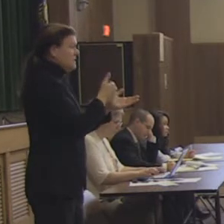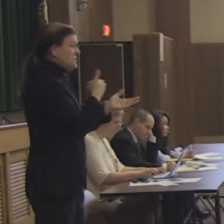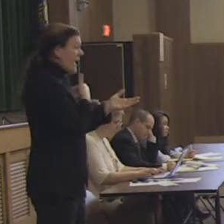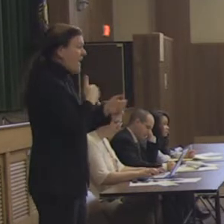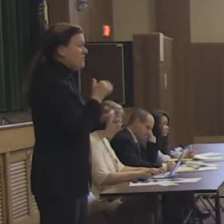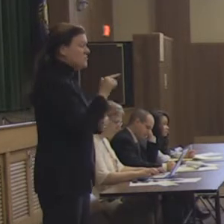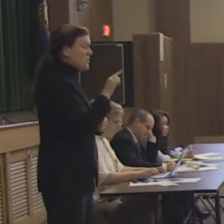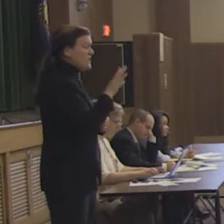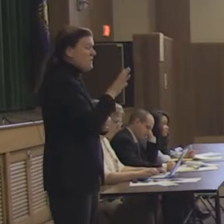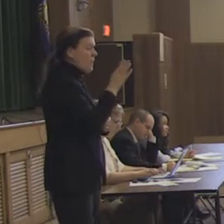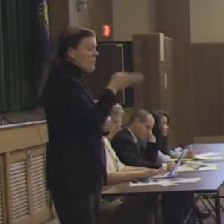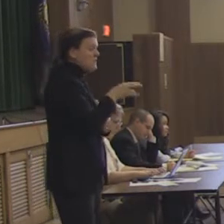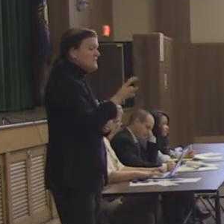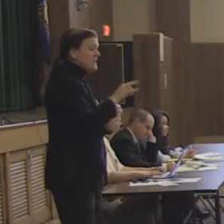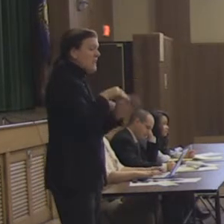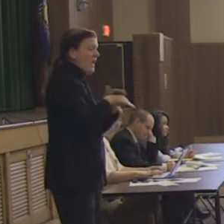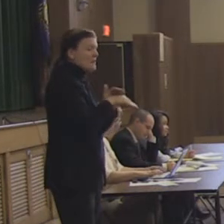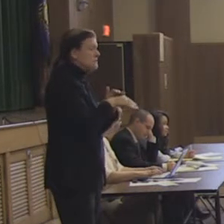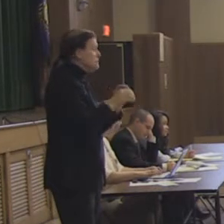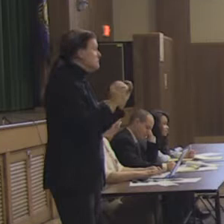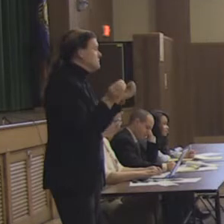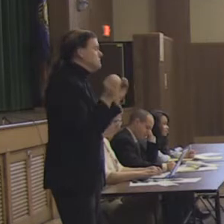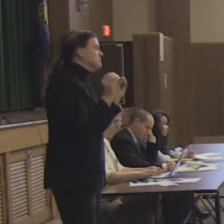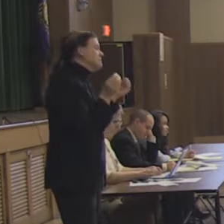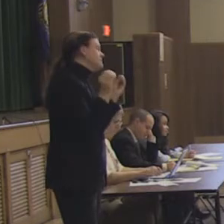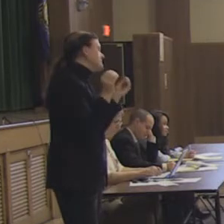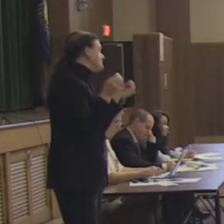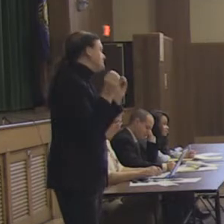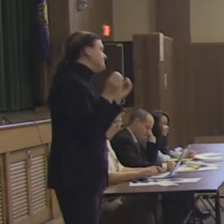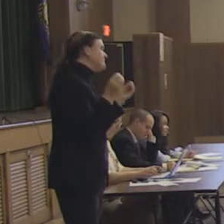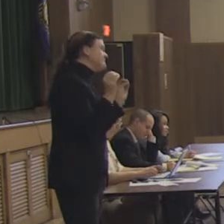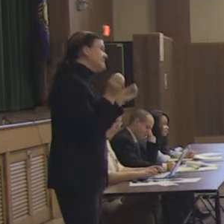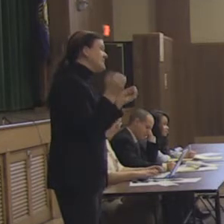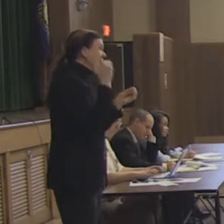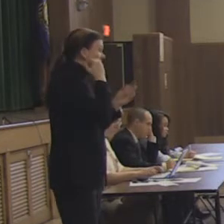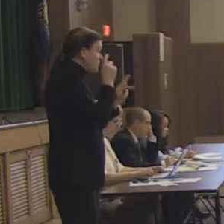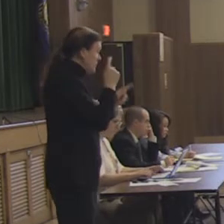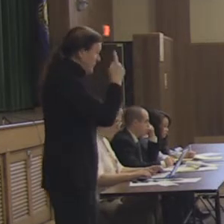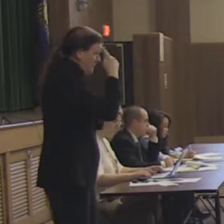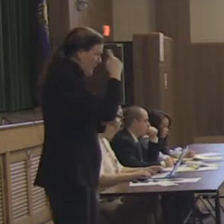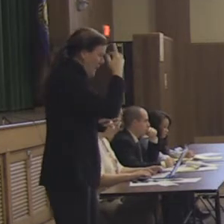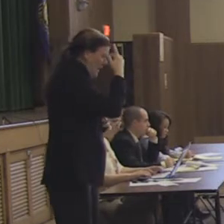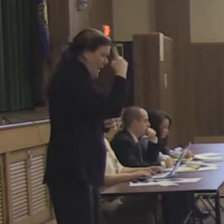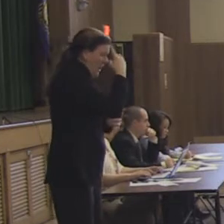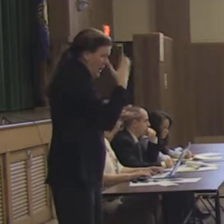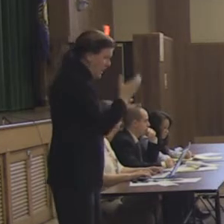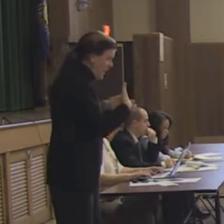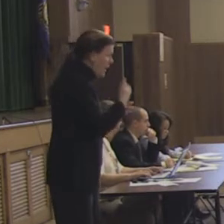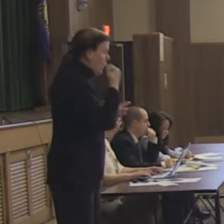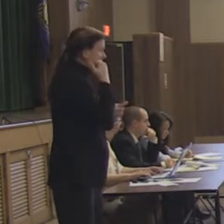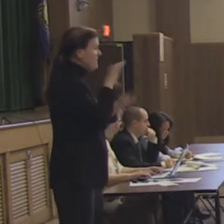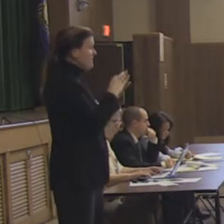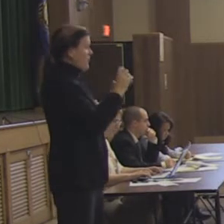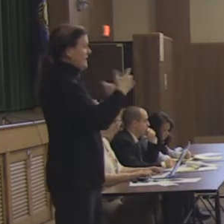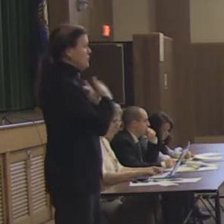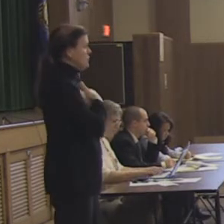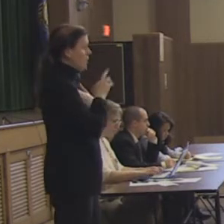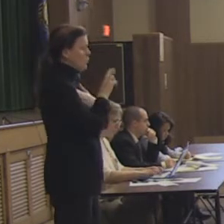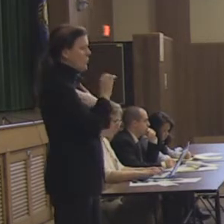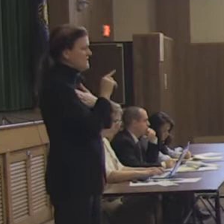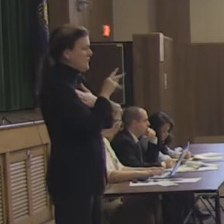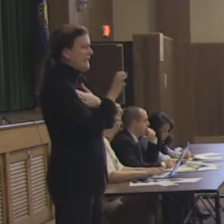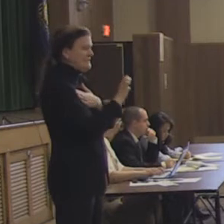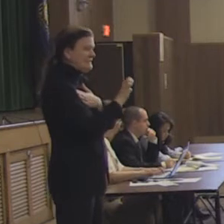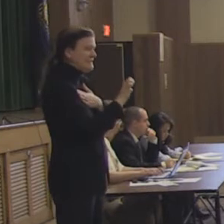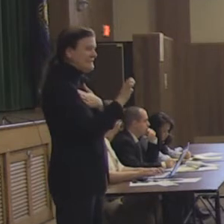availability at the crisis resource centers for individuals who need a place to go, who need some respite and some support, but don't